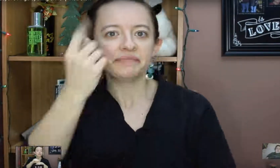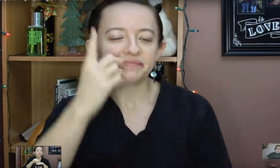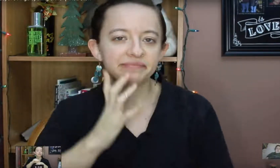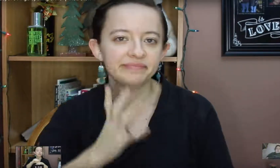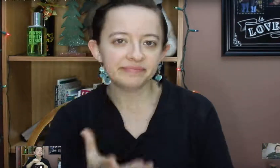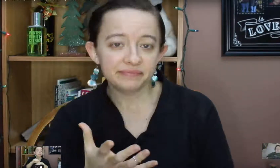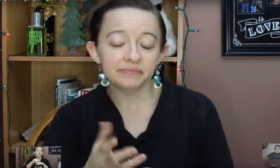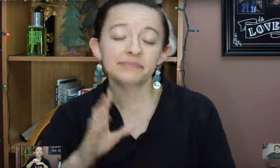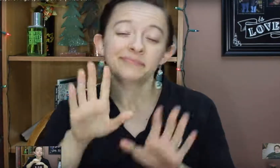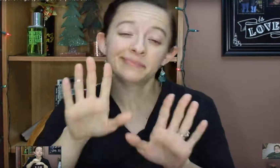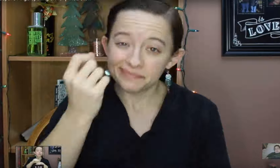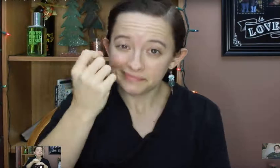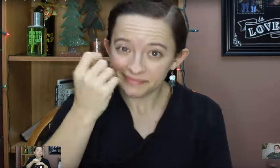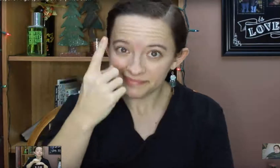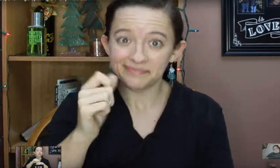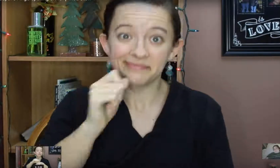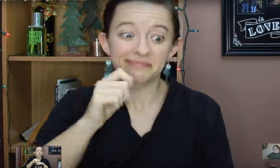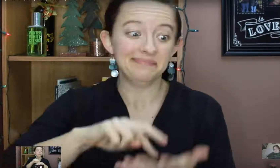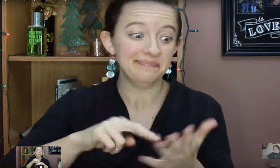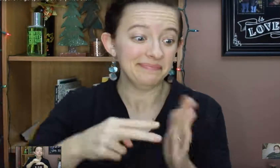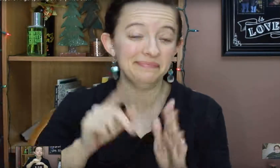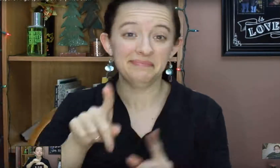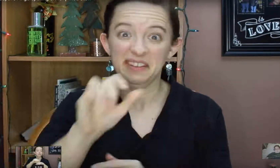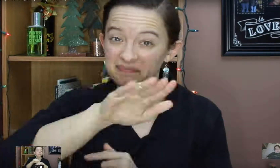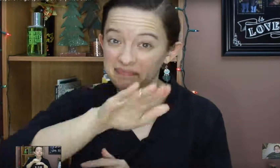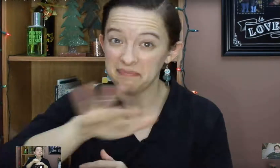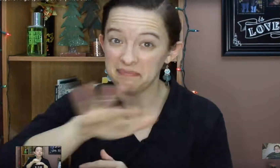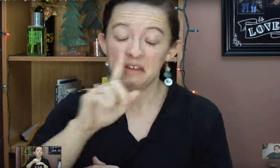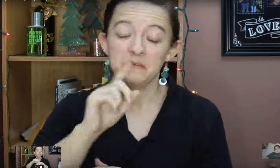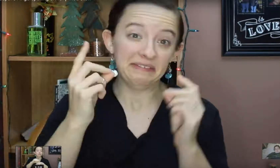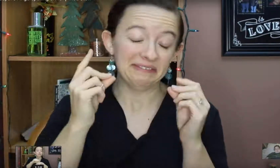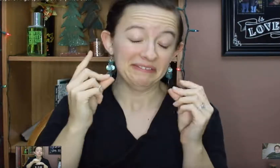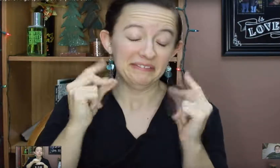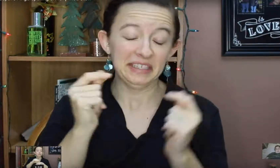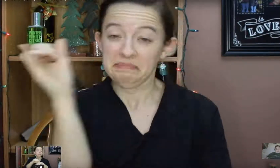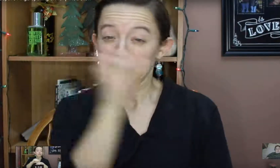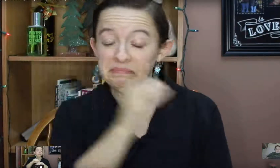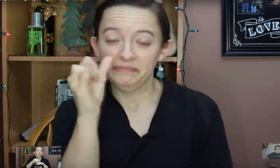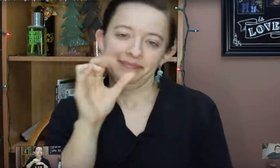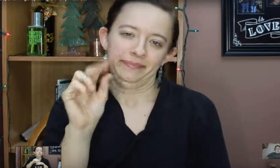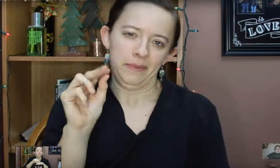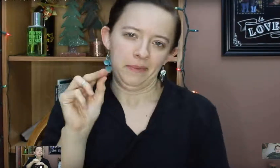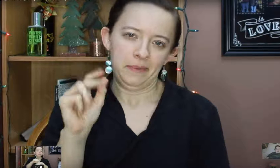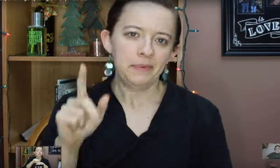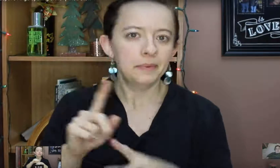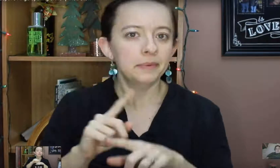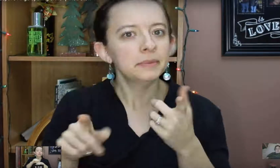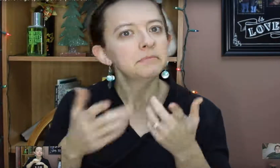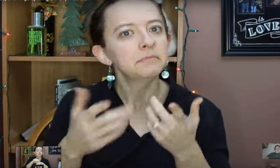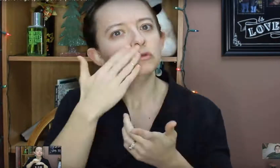skilled and more like an expert. But understand the meaning might be really fast, might be really